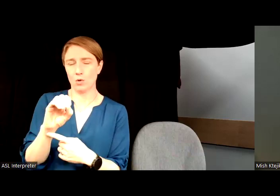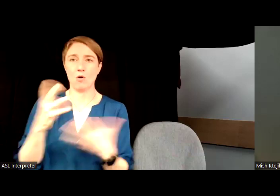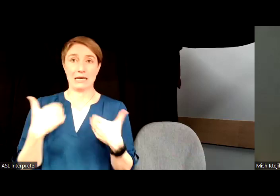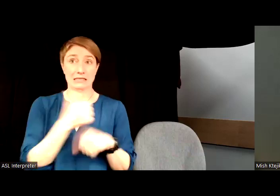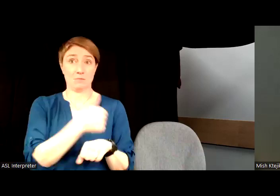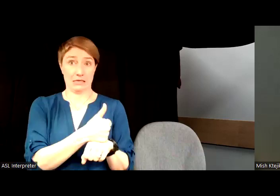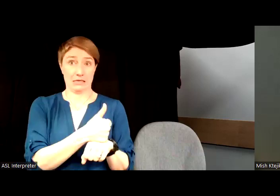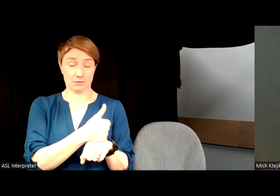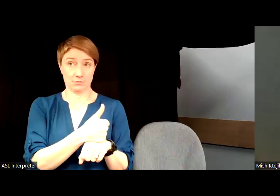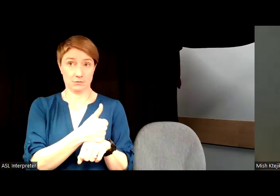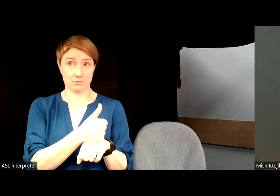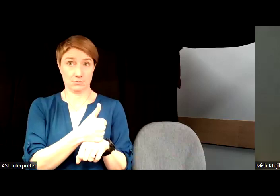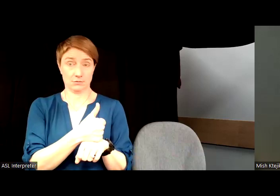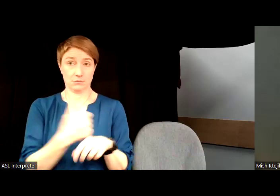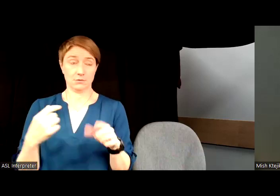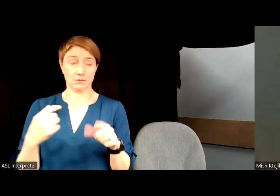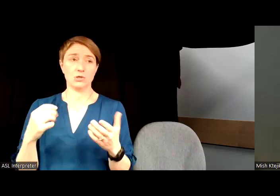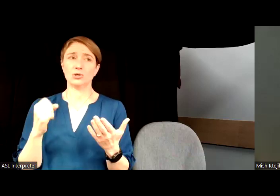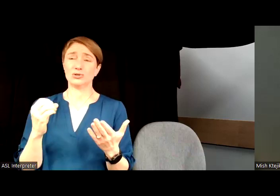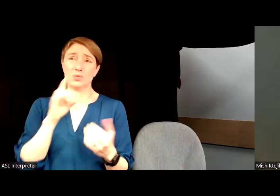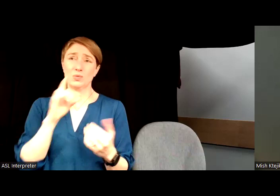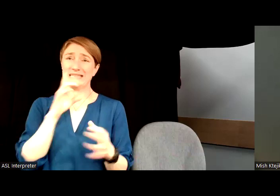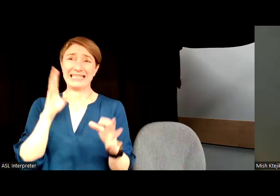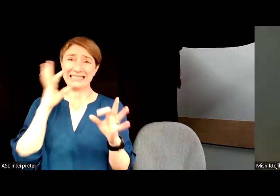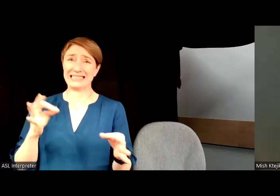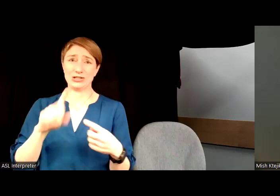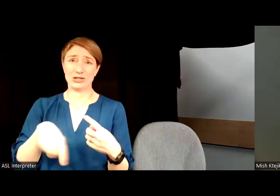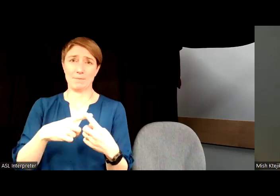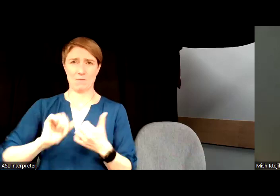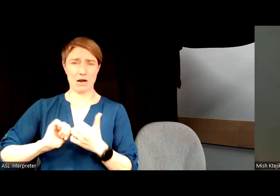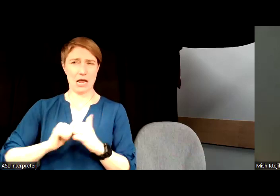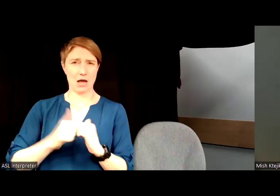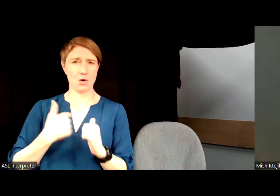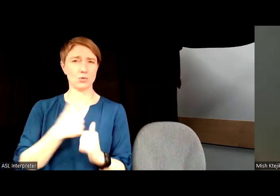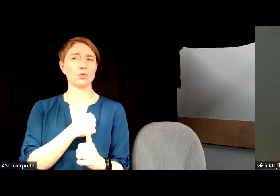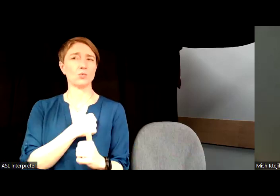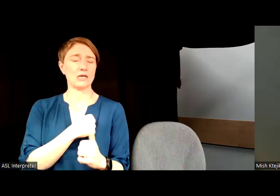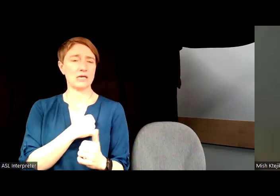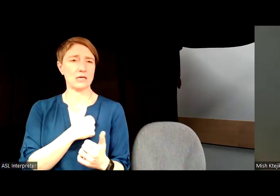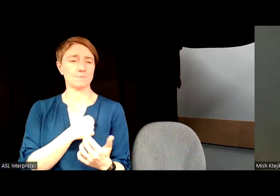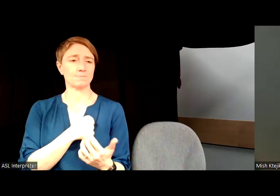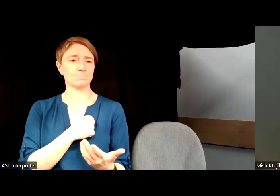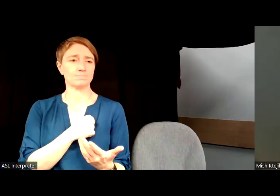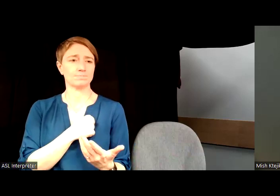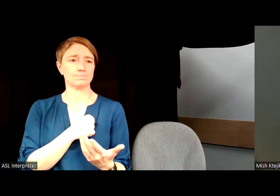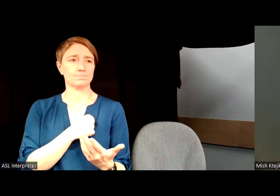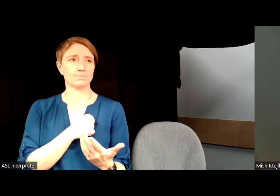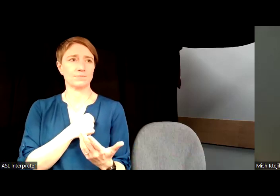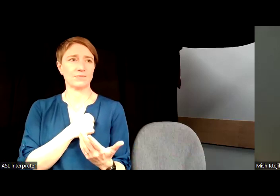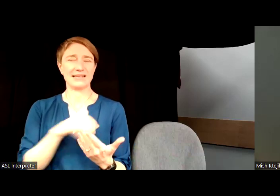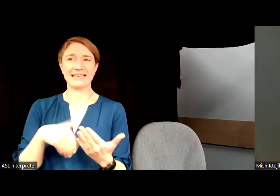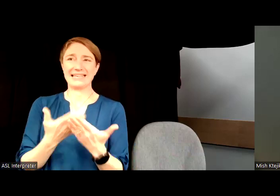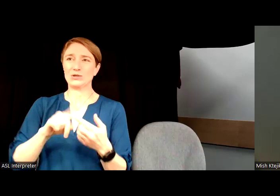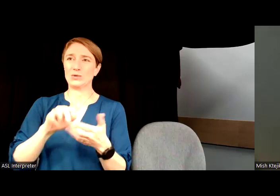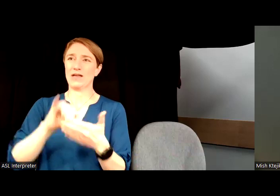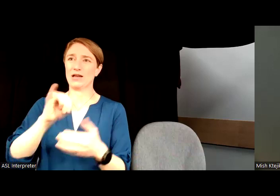place. And so it's a decision on how are we going to get to that June 8th